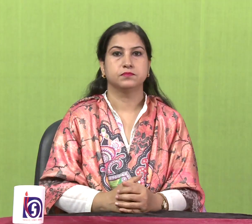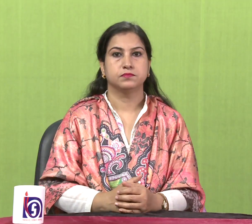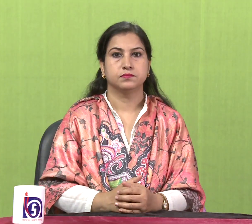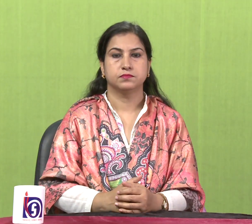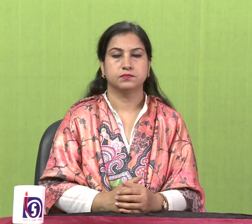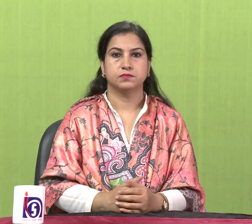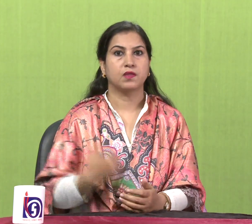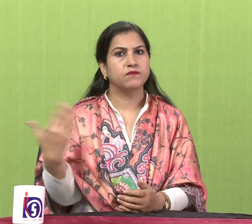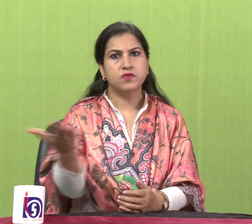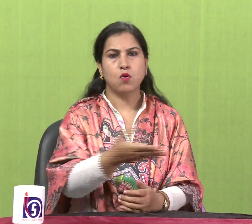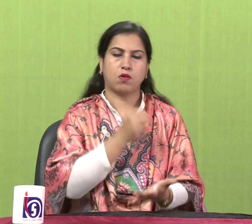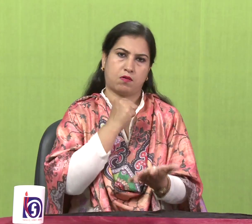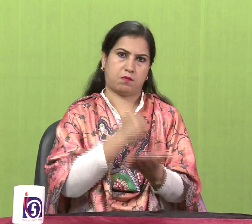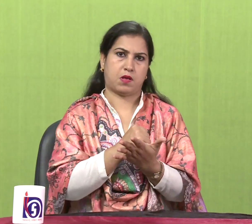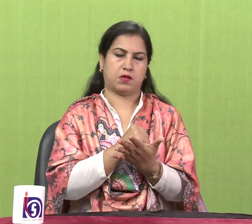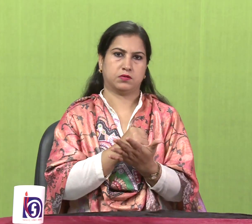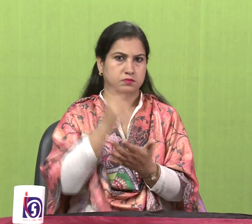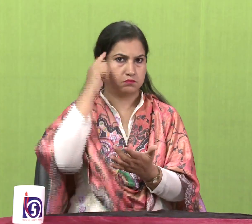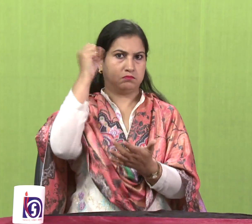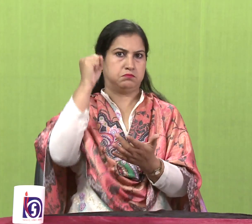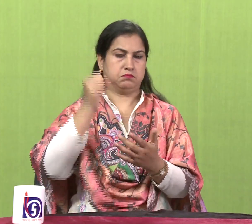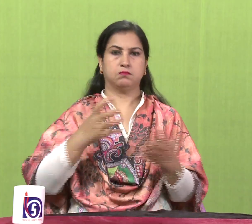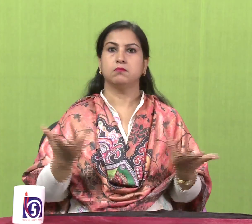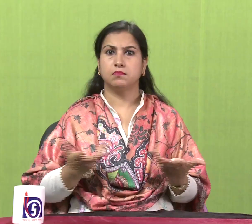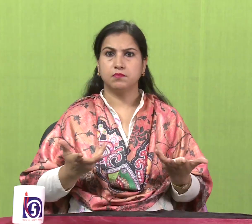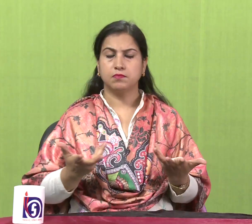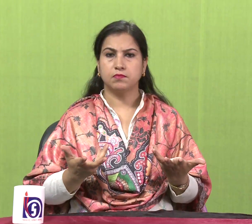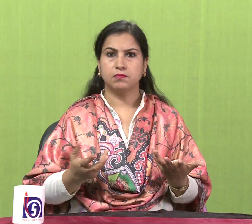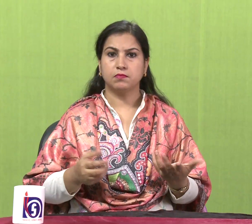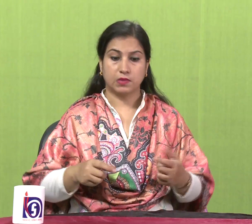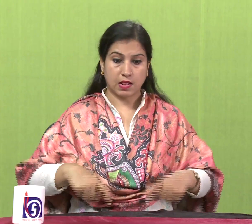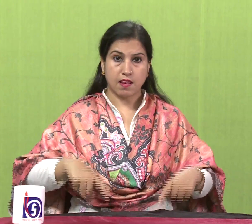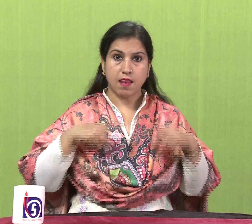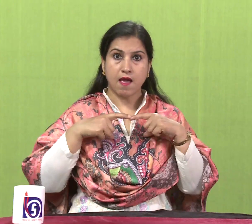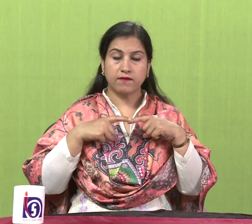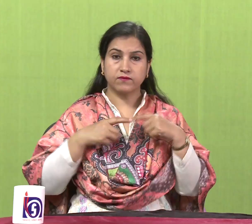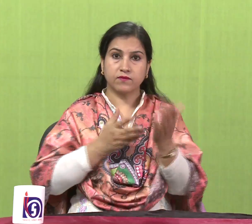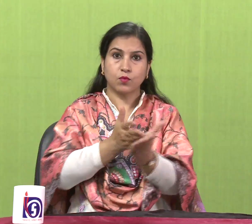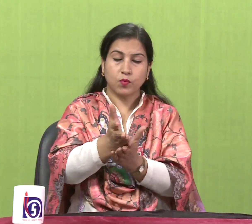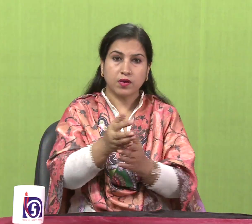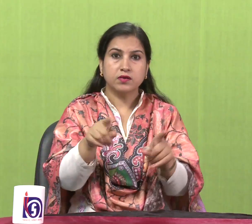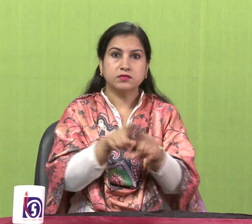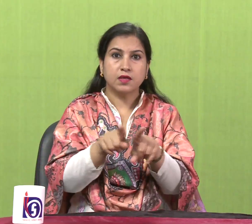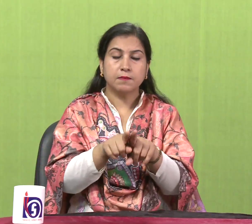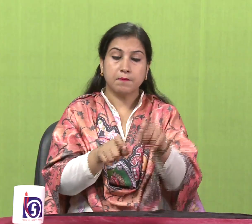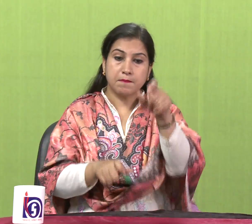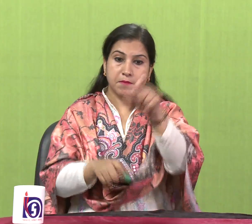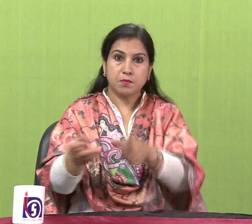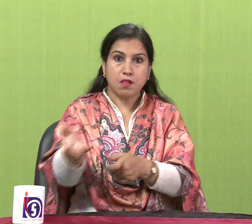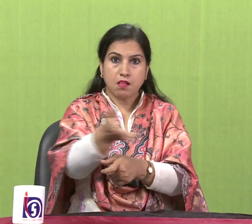We should also remember that the lifestyle and the way of living of people